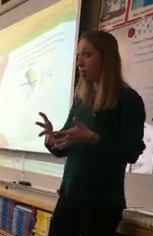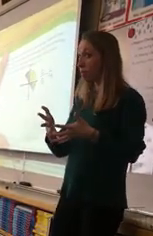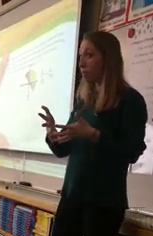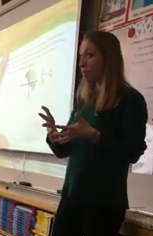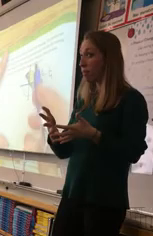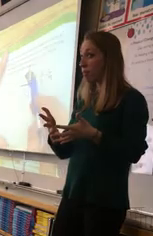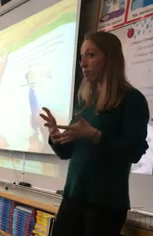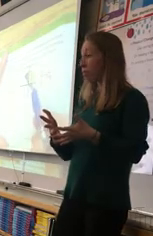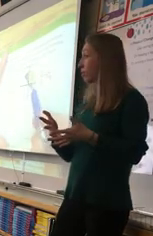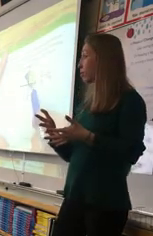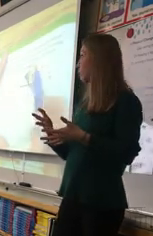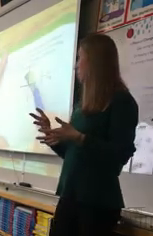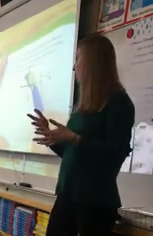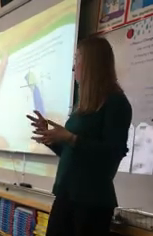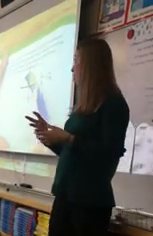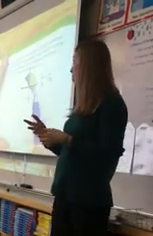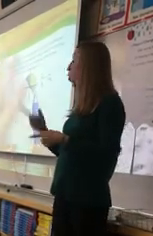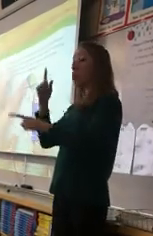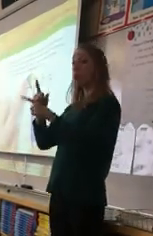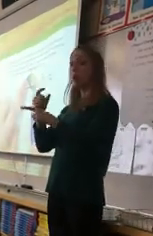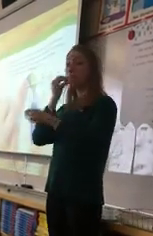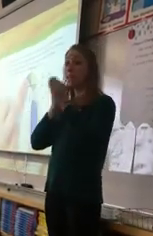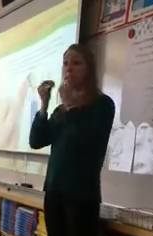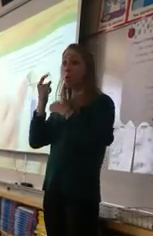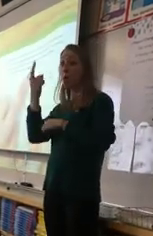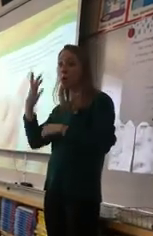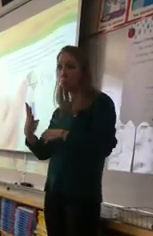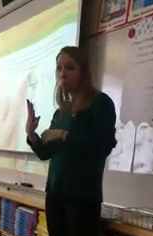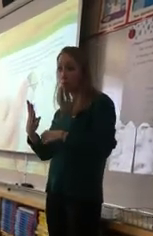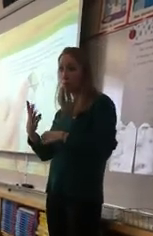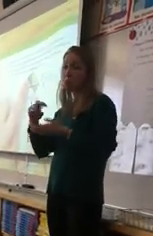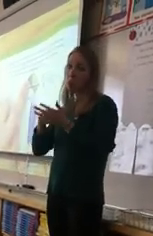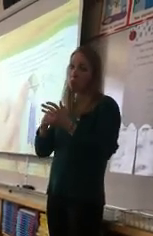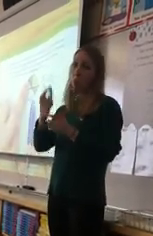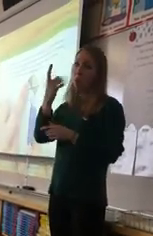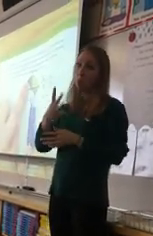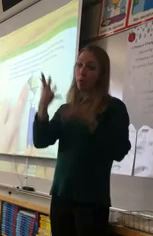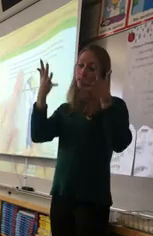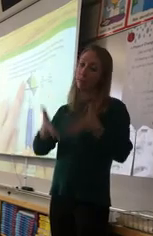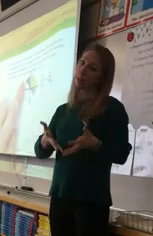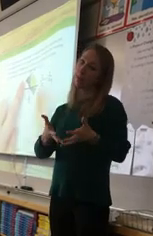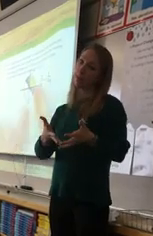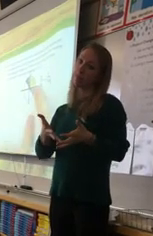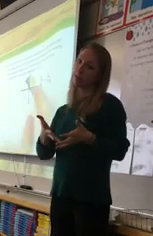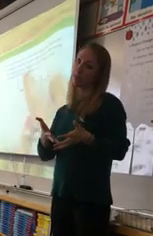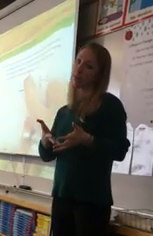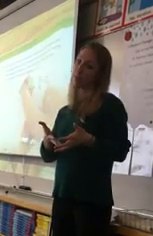Yeah, because he ate a fourth, which means there's really a fourth left over. These two pieces together would be a